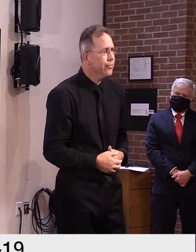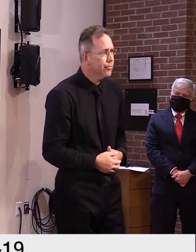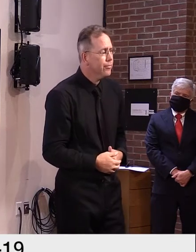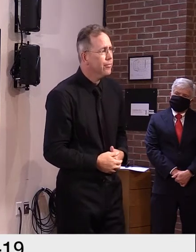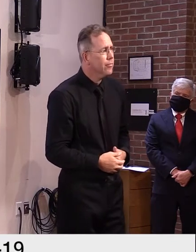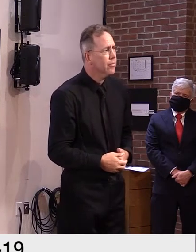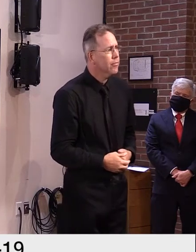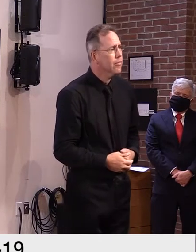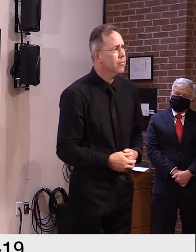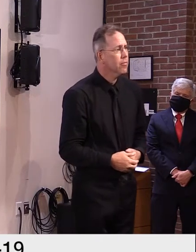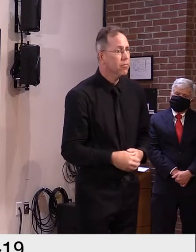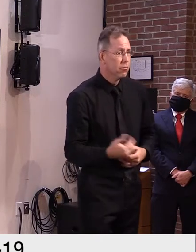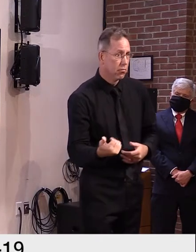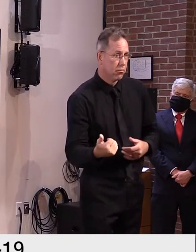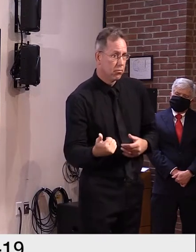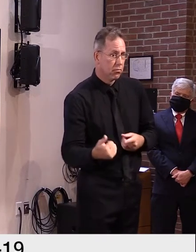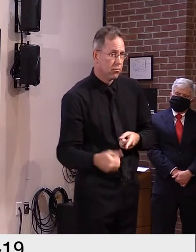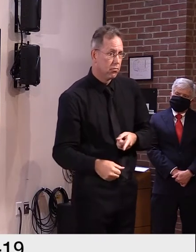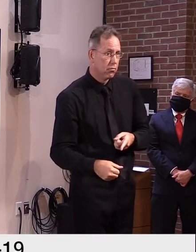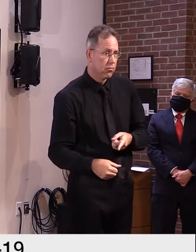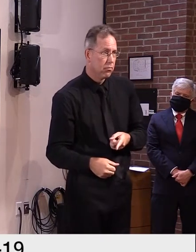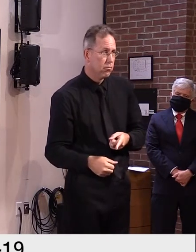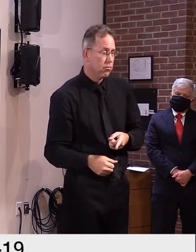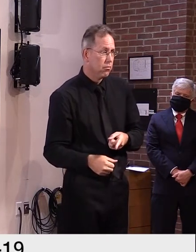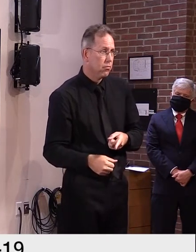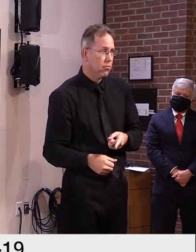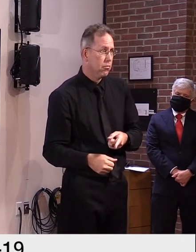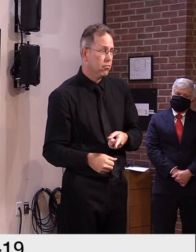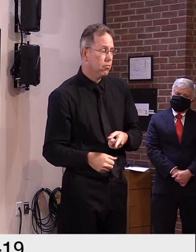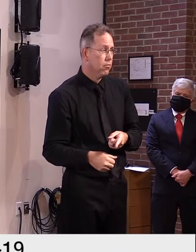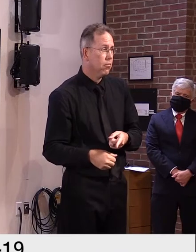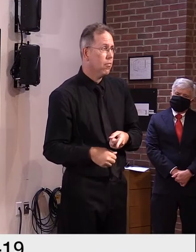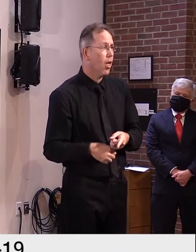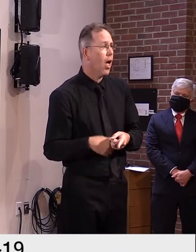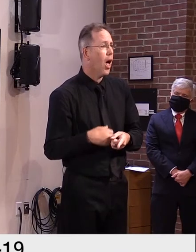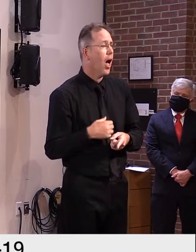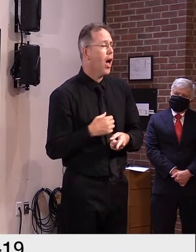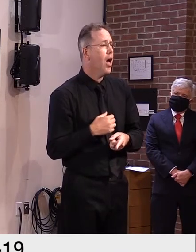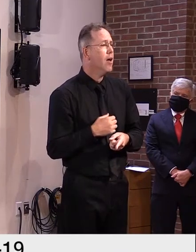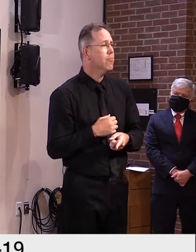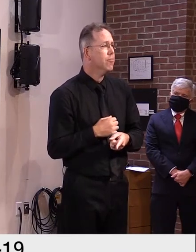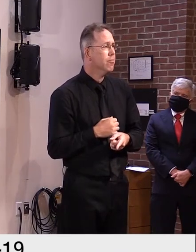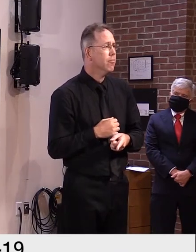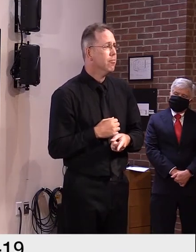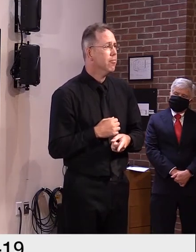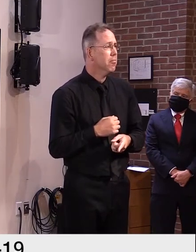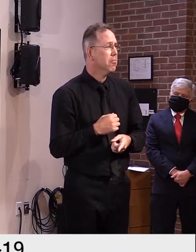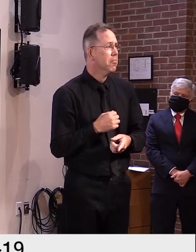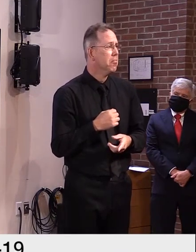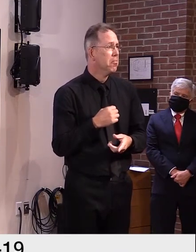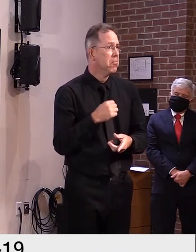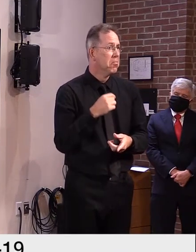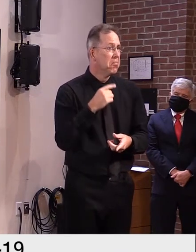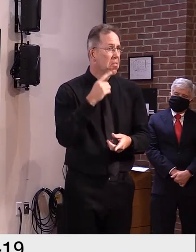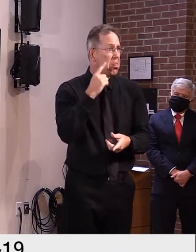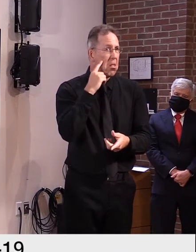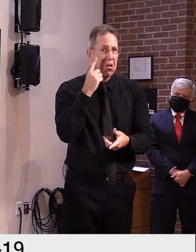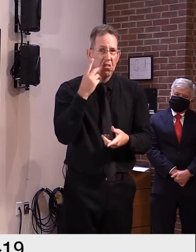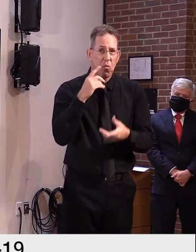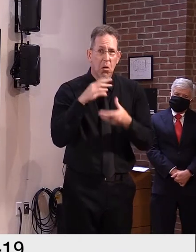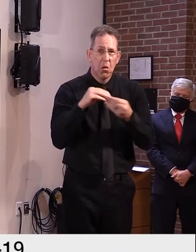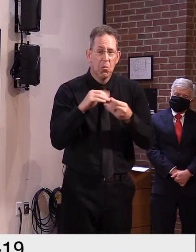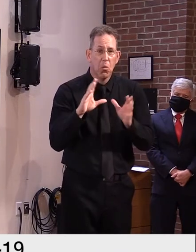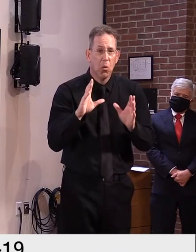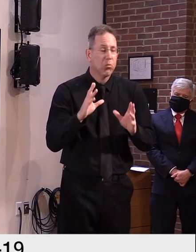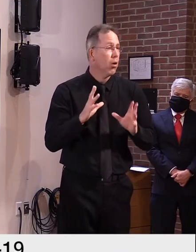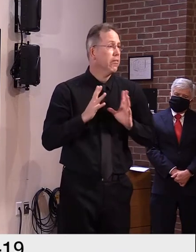ahead. Anything else? Oh, sorry. I saw Dr. Levine was stepping up to the microphone. I wanted